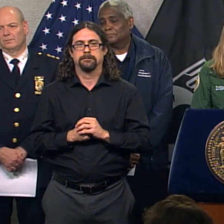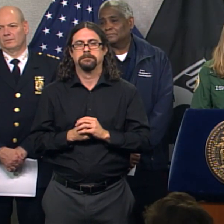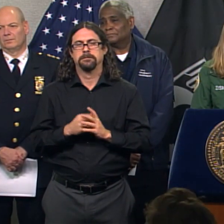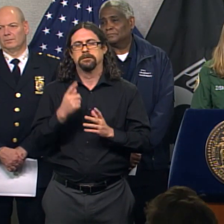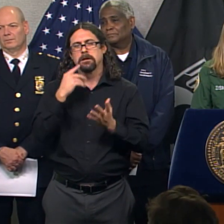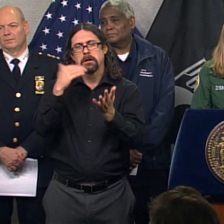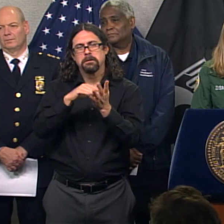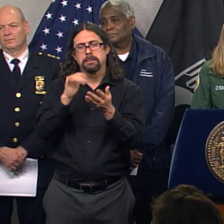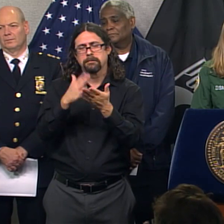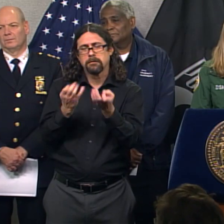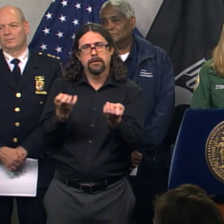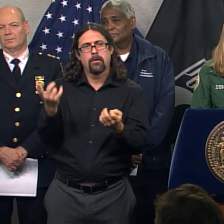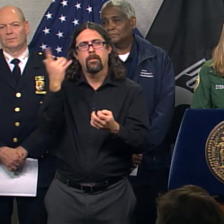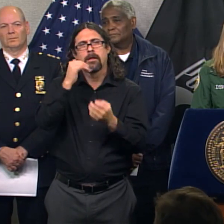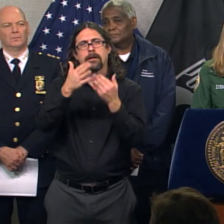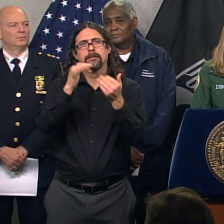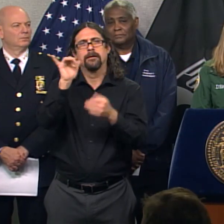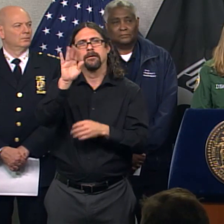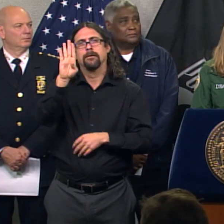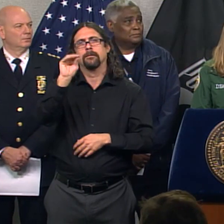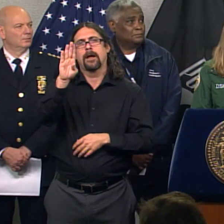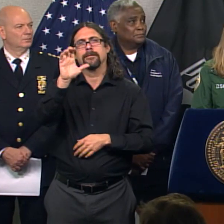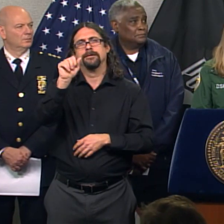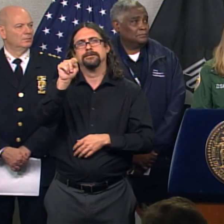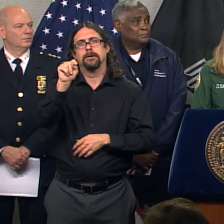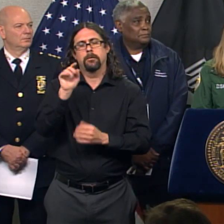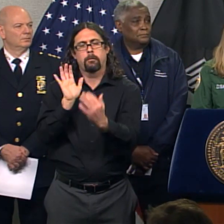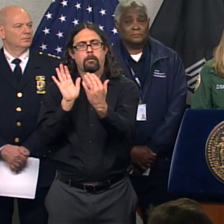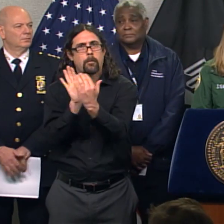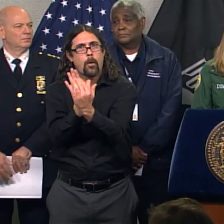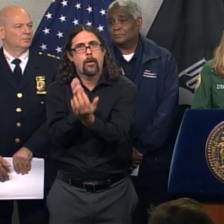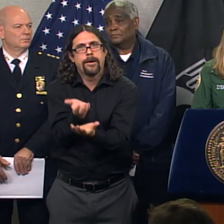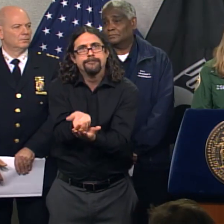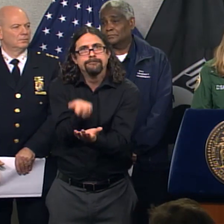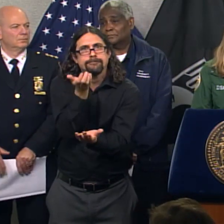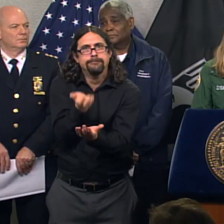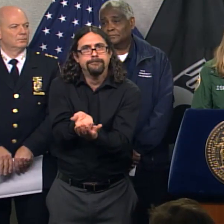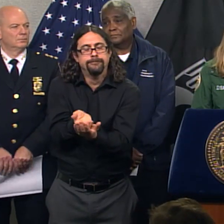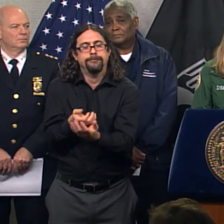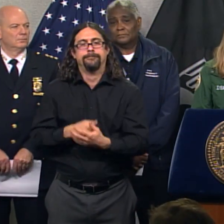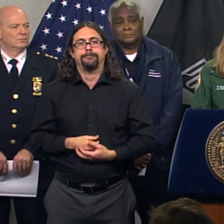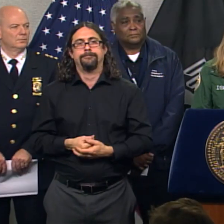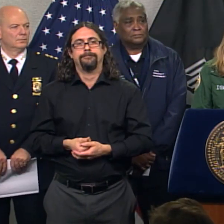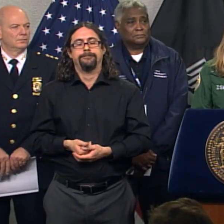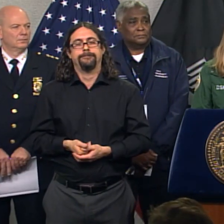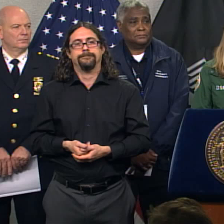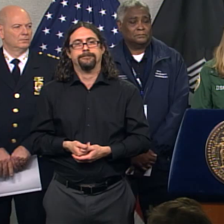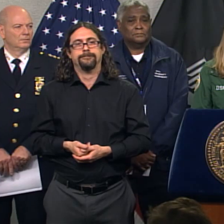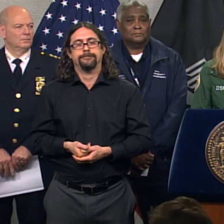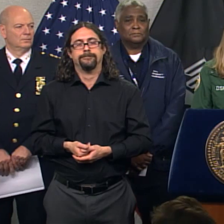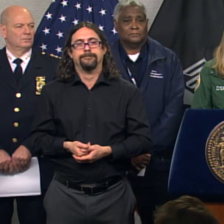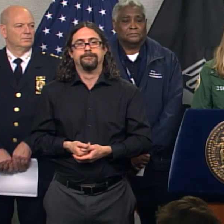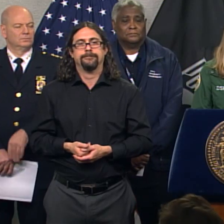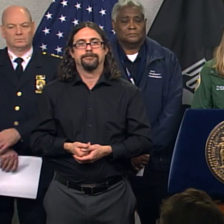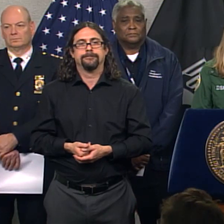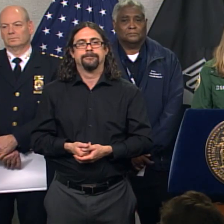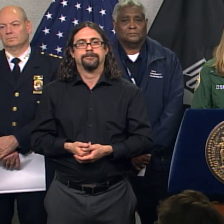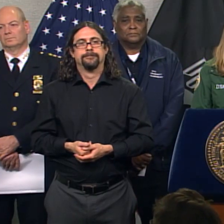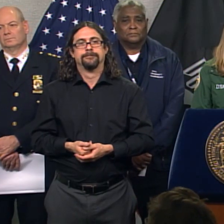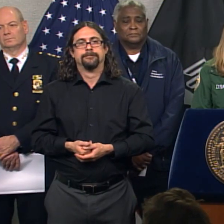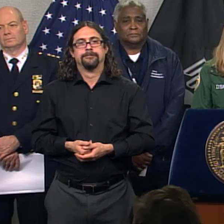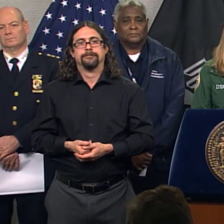plowed in like 3 to 6 hours. You're So saying you're for Garrison Beach, they have said that? That is very possible. We have not gotten to every street yet, as I've